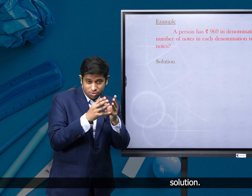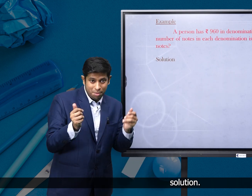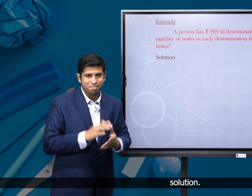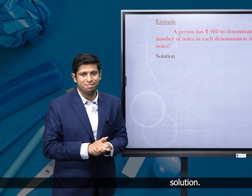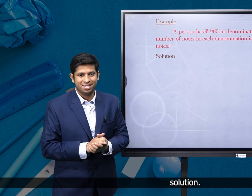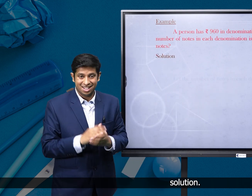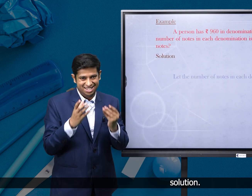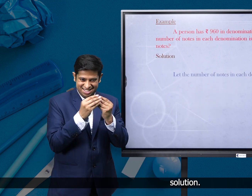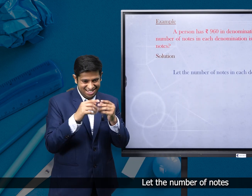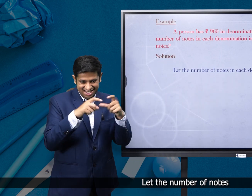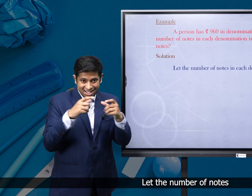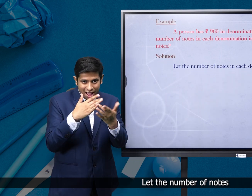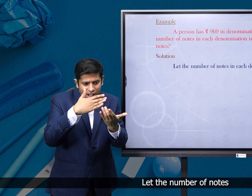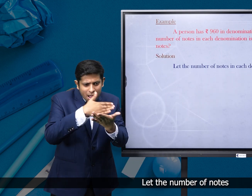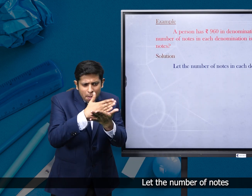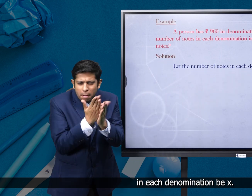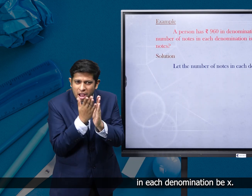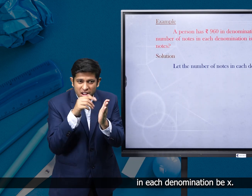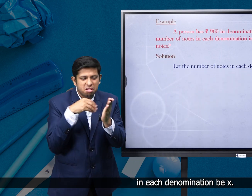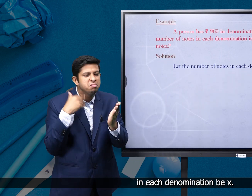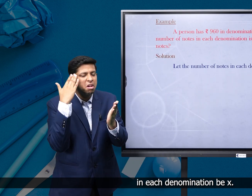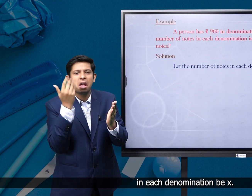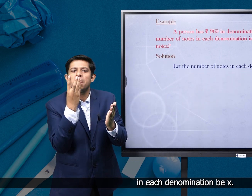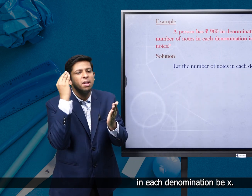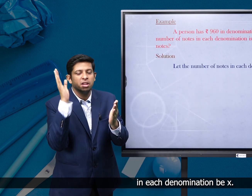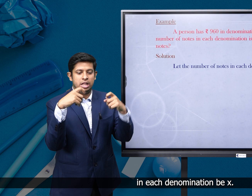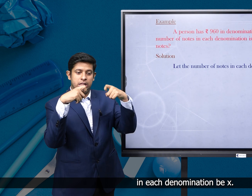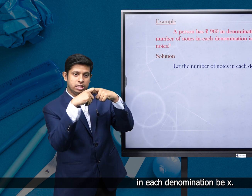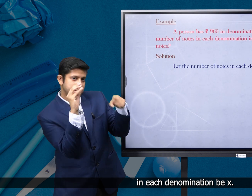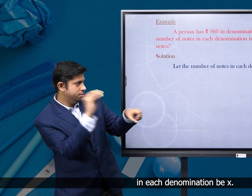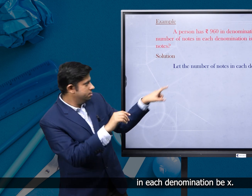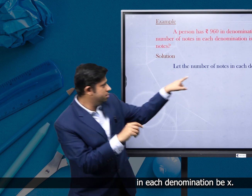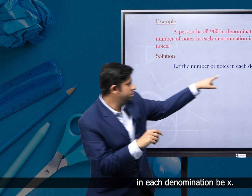Solution. Let the number of notes in each denomination be x.